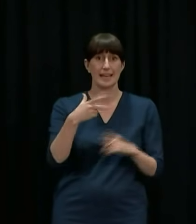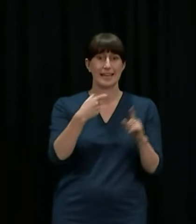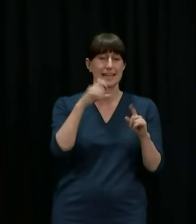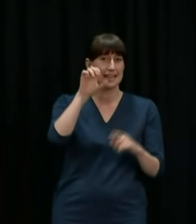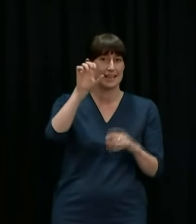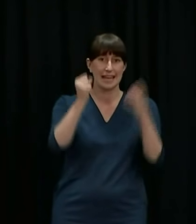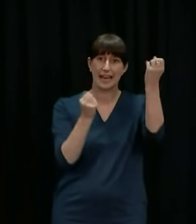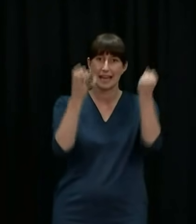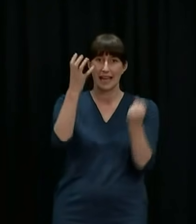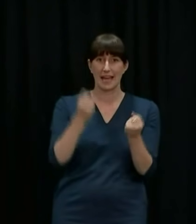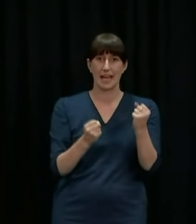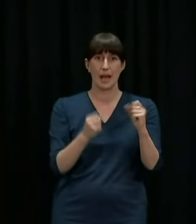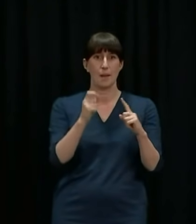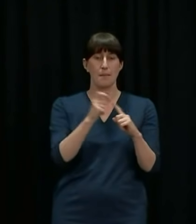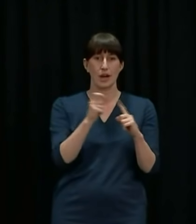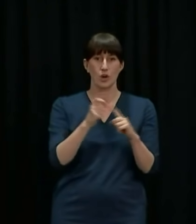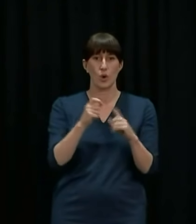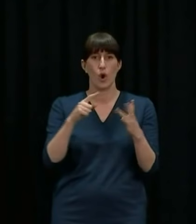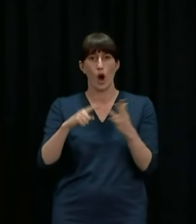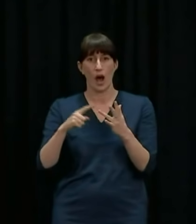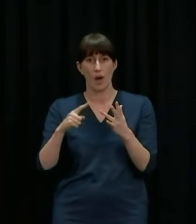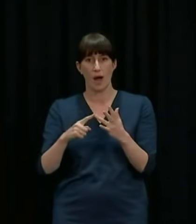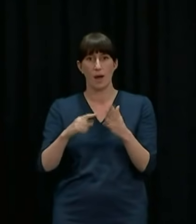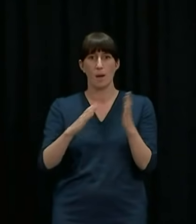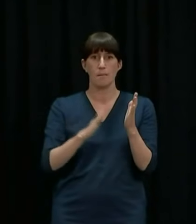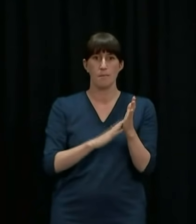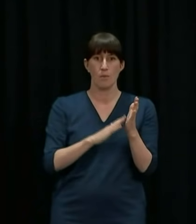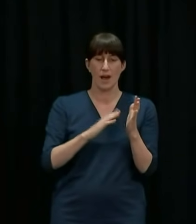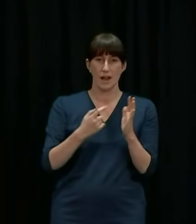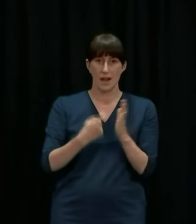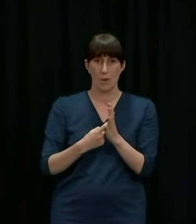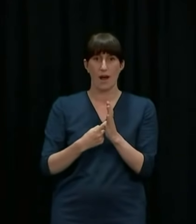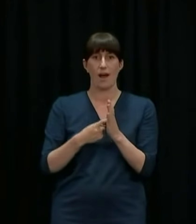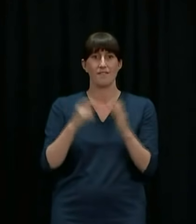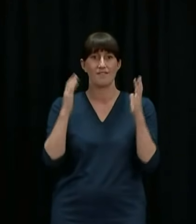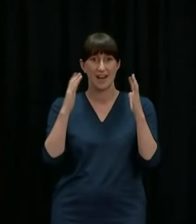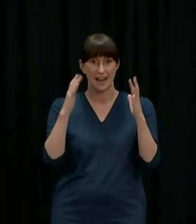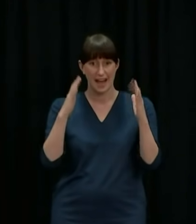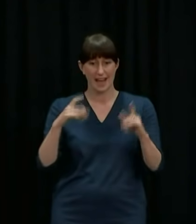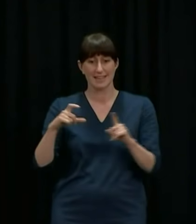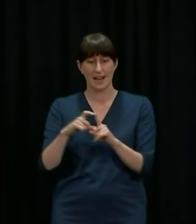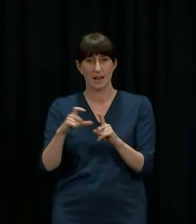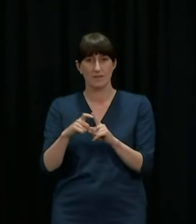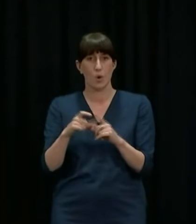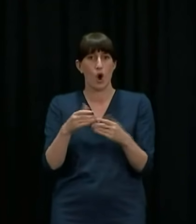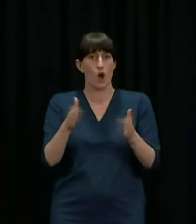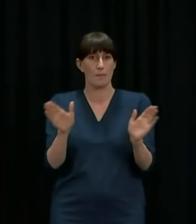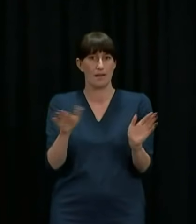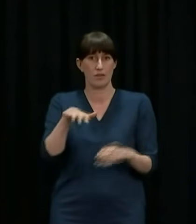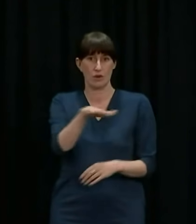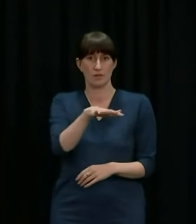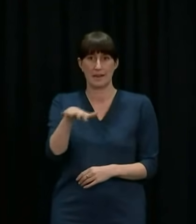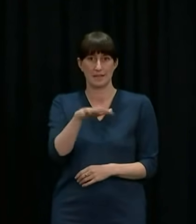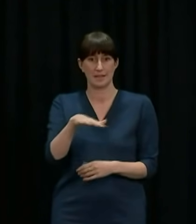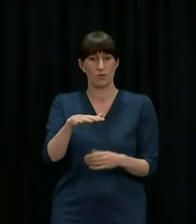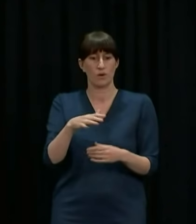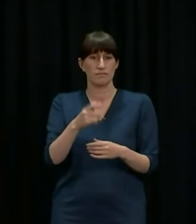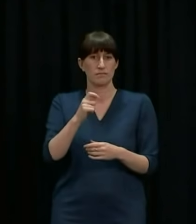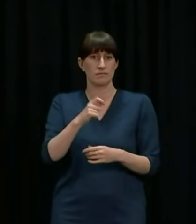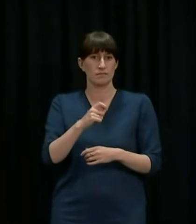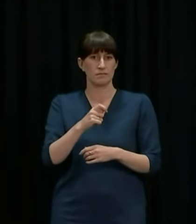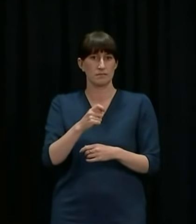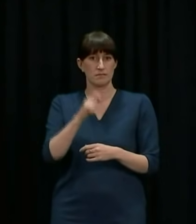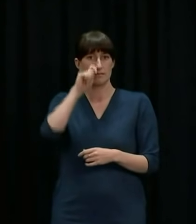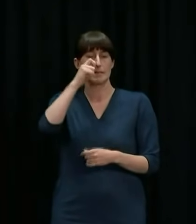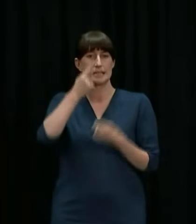Omapiri, Pangaru, Ohaiawai, Moerewa, Whangarei and Dargaville. For address details, please see the Health Point